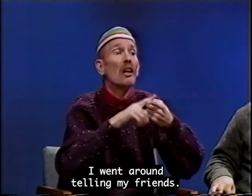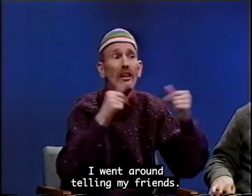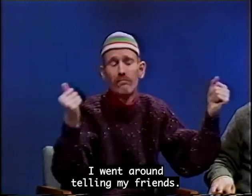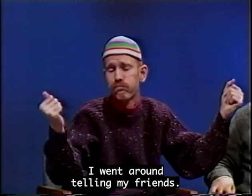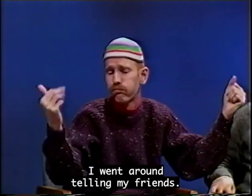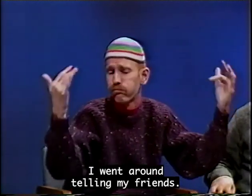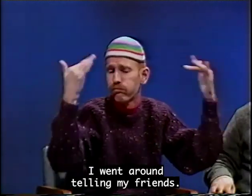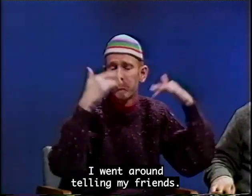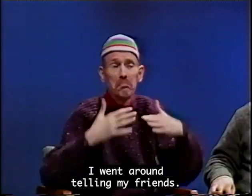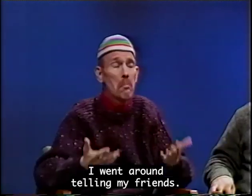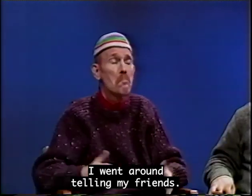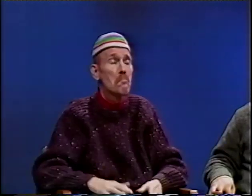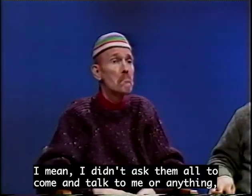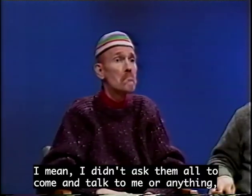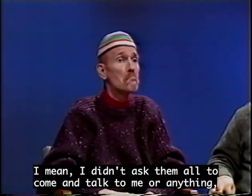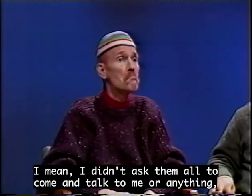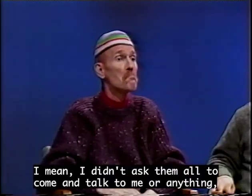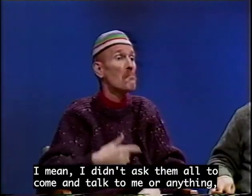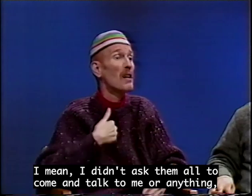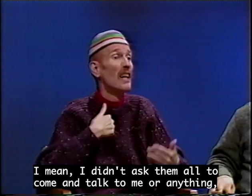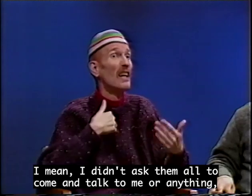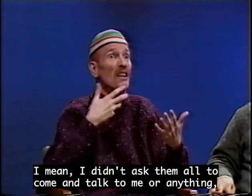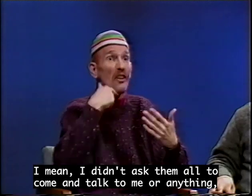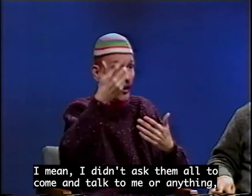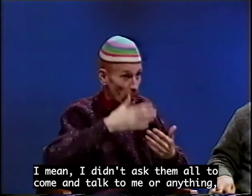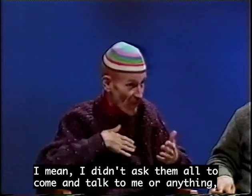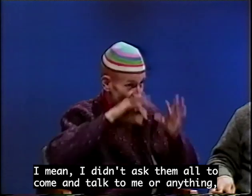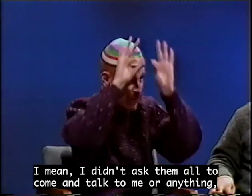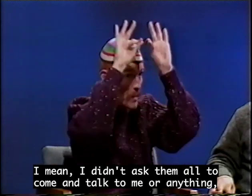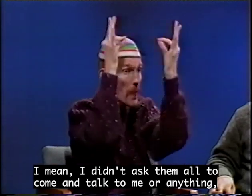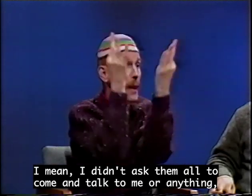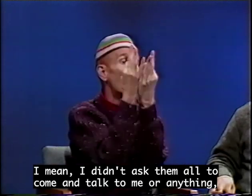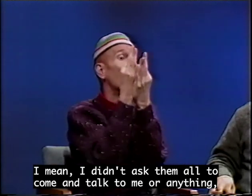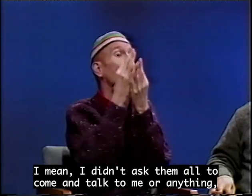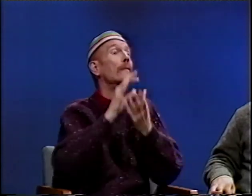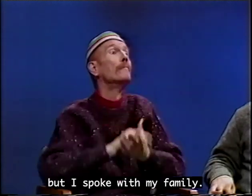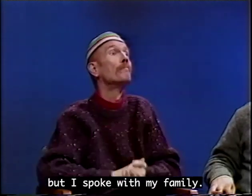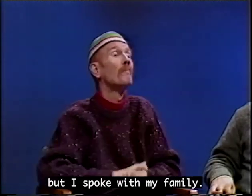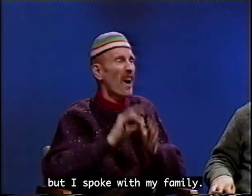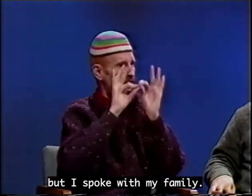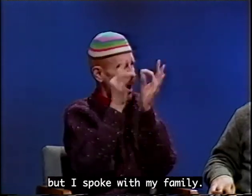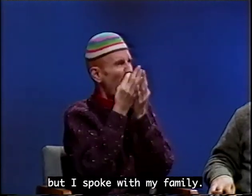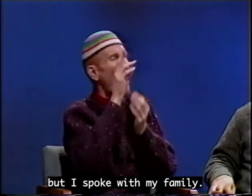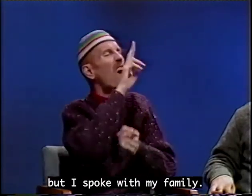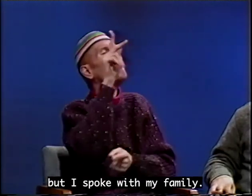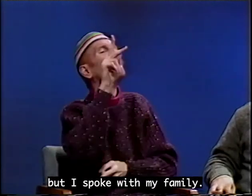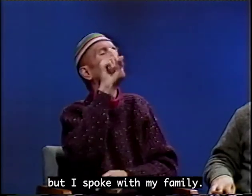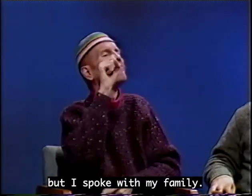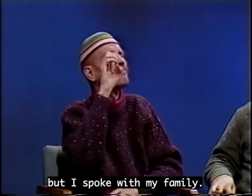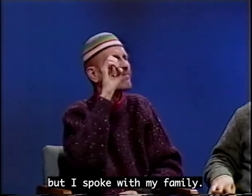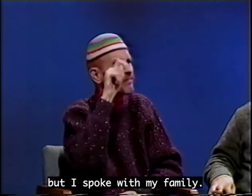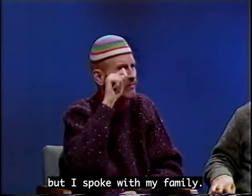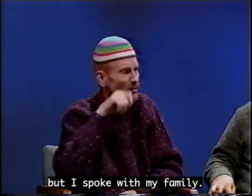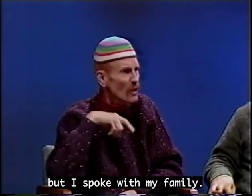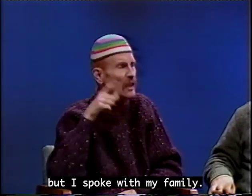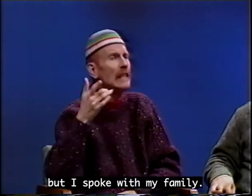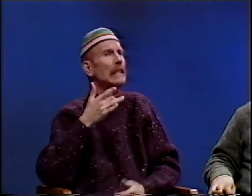went around telling my friends. I mean, I didn't ask them all to come and talk to me or anything, but I spoke with my family. They